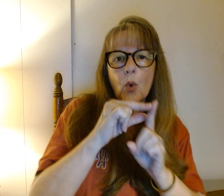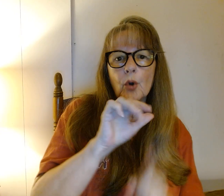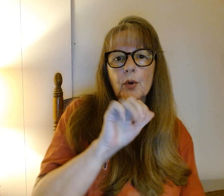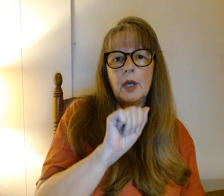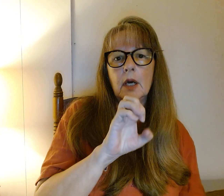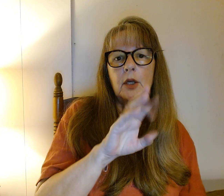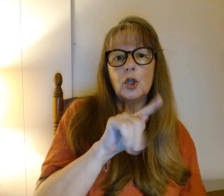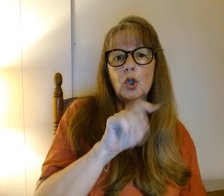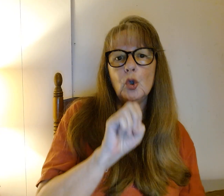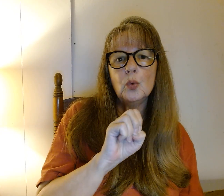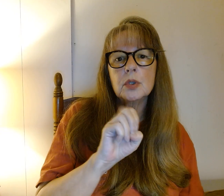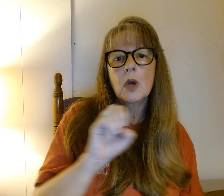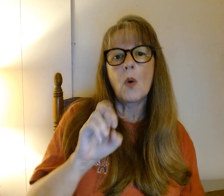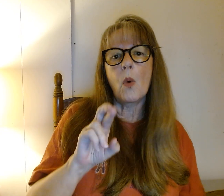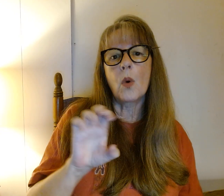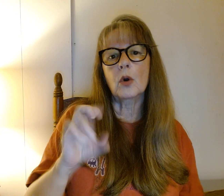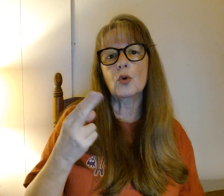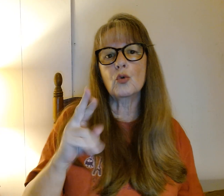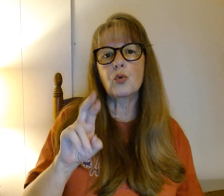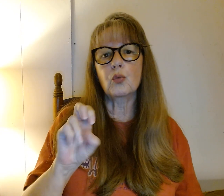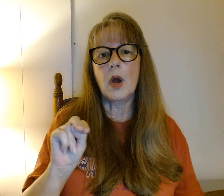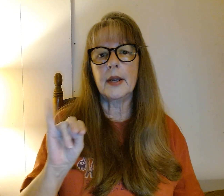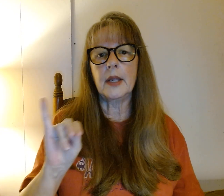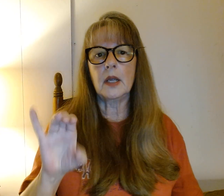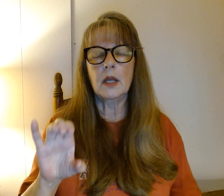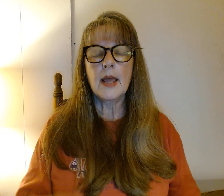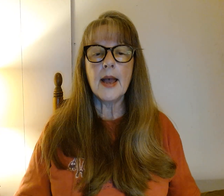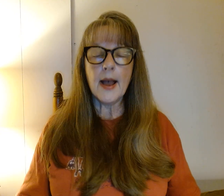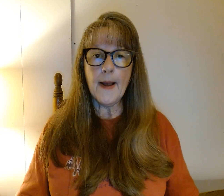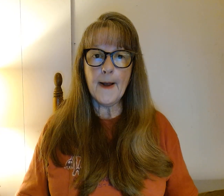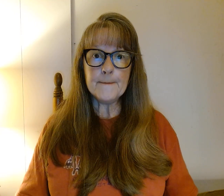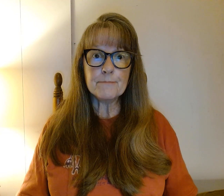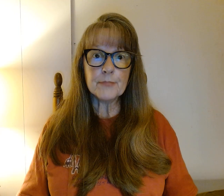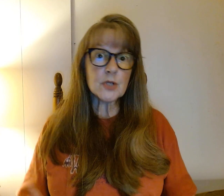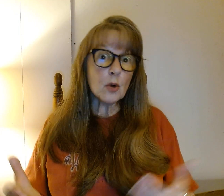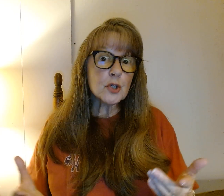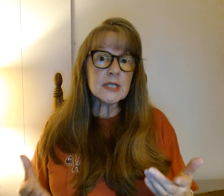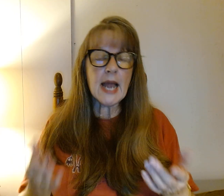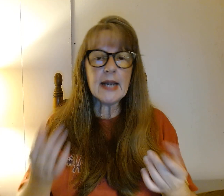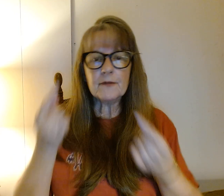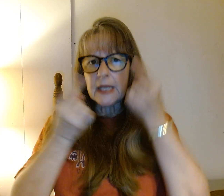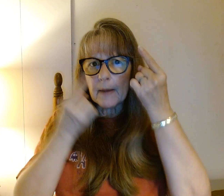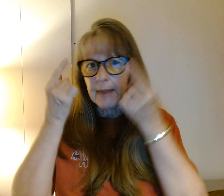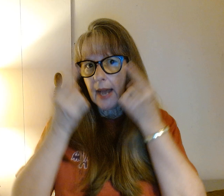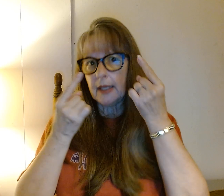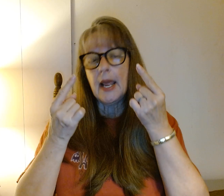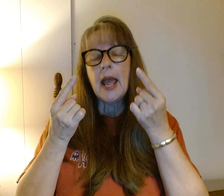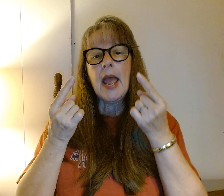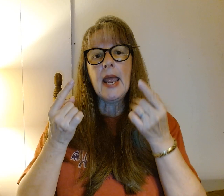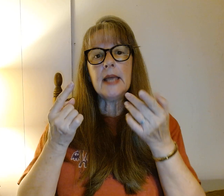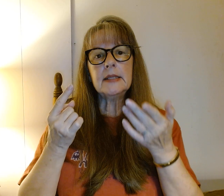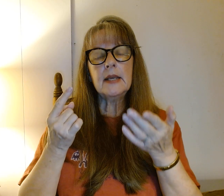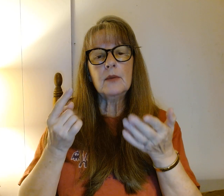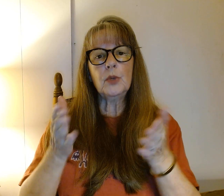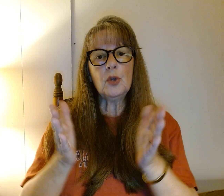word acute or chronic. So just kind of think about it, and when you